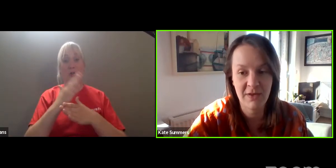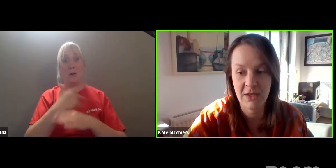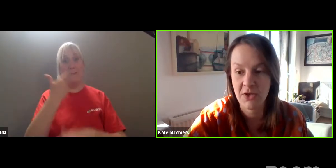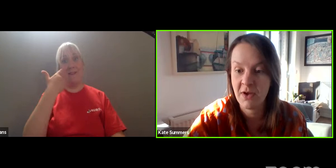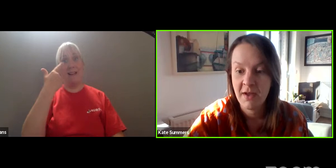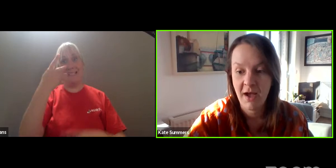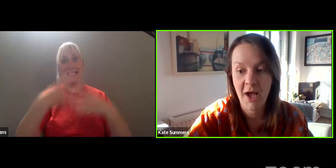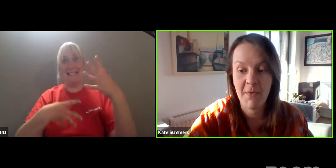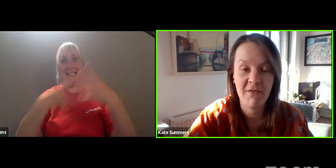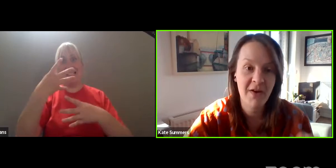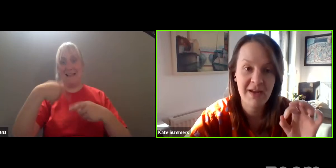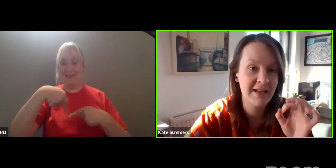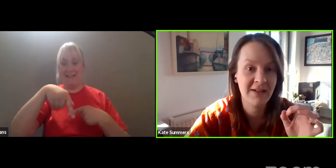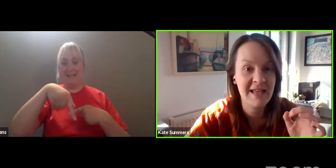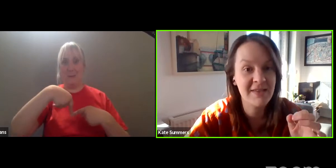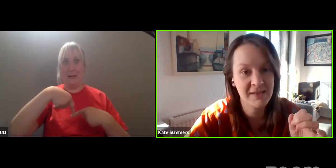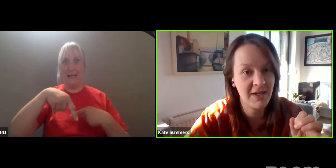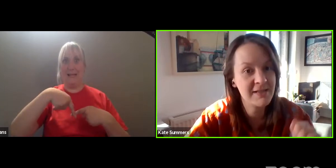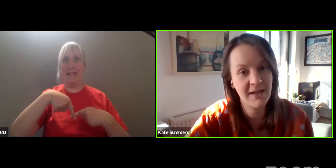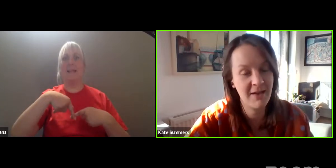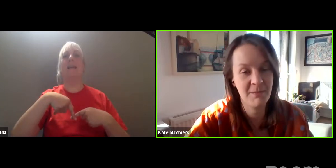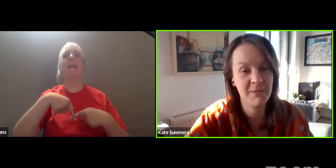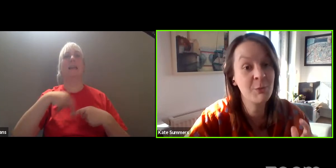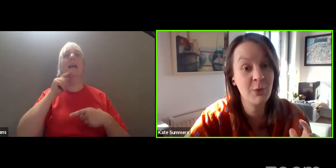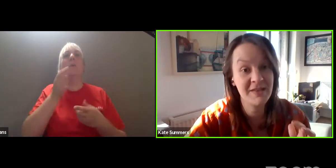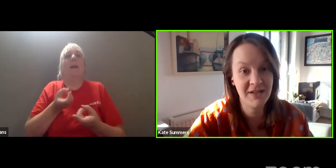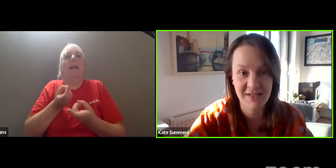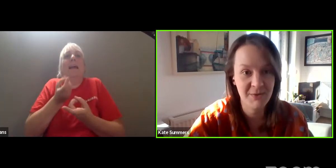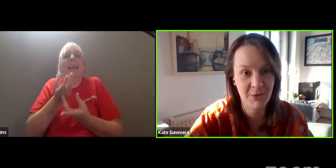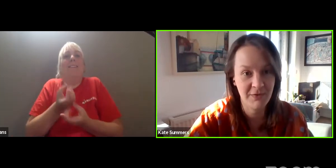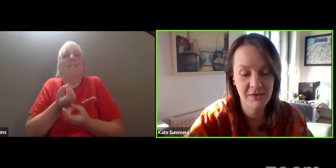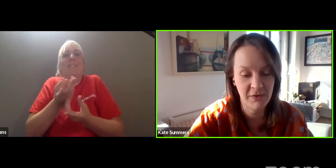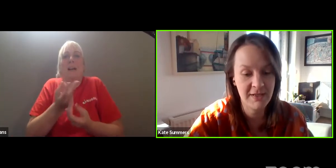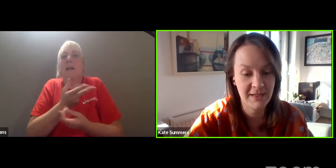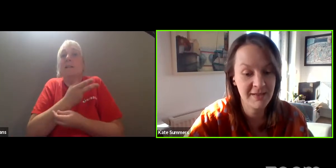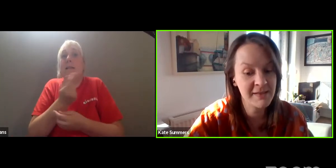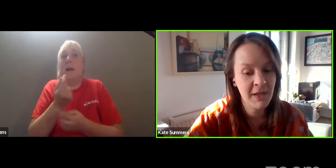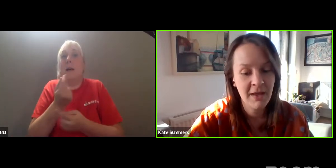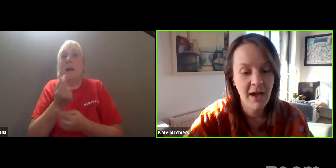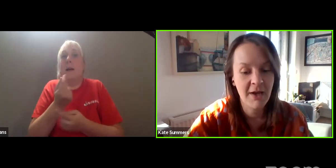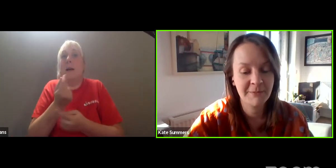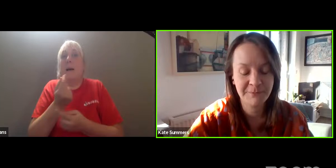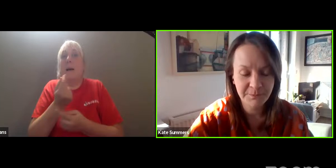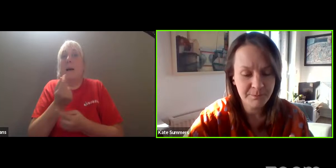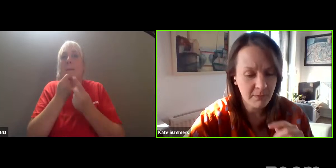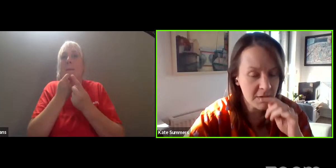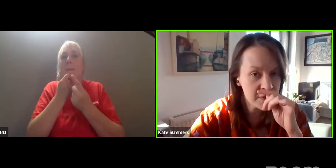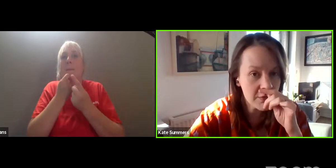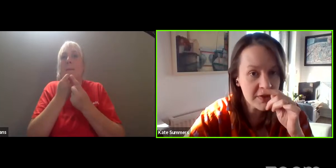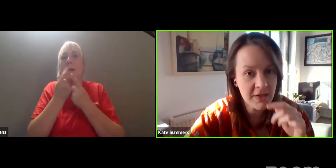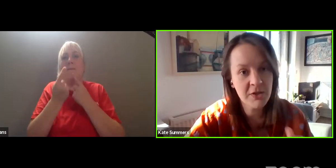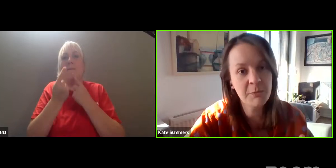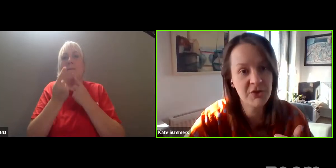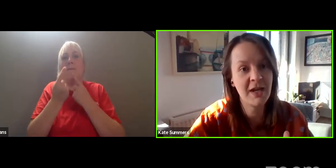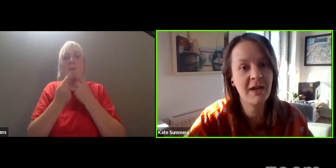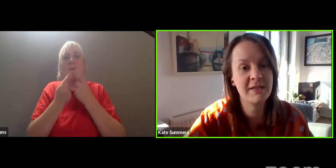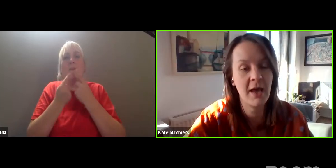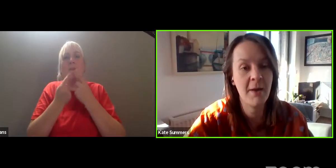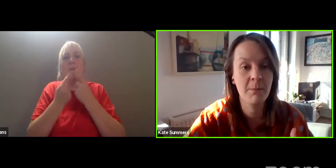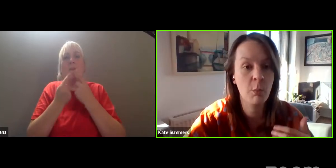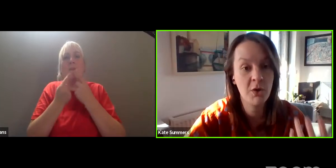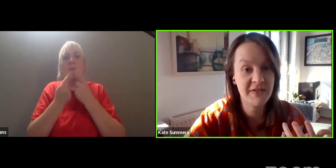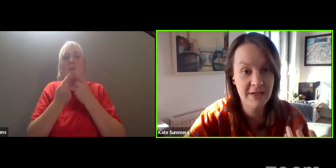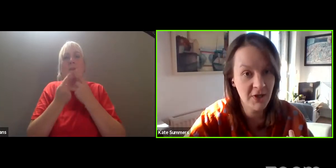end by giving you a very little insight, small insight into one of those findings. So the research